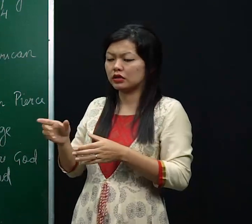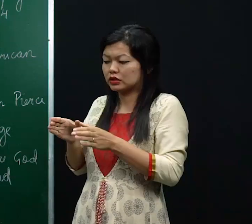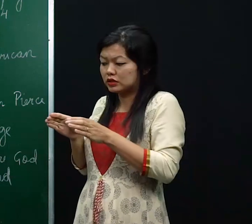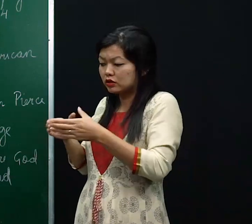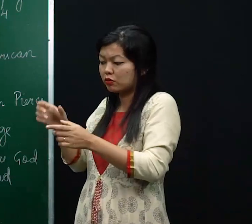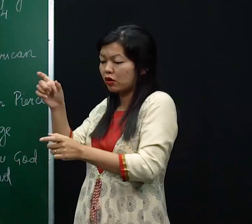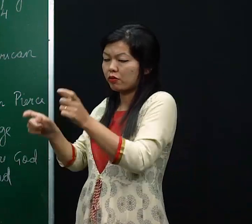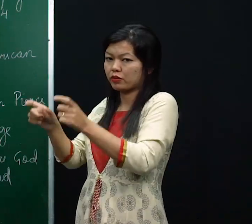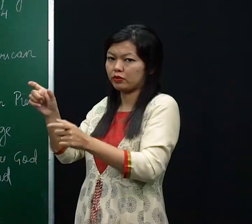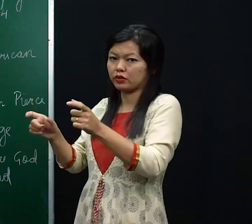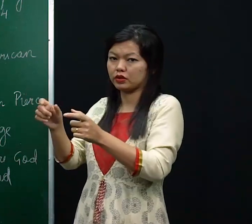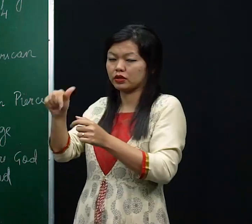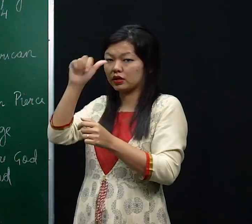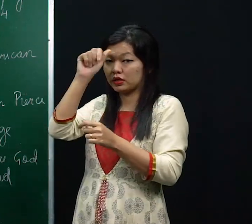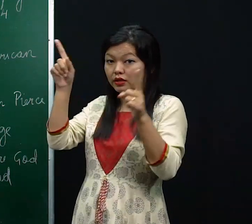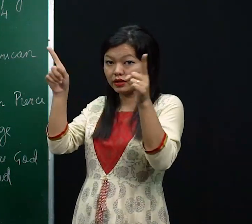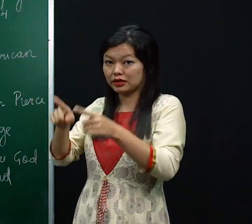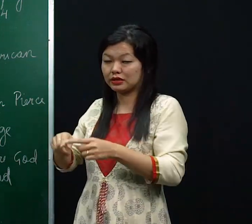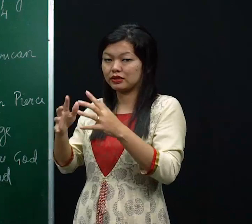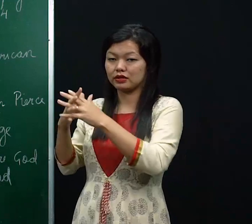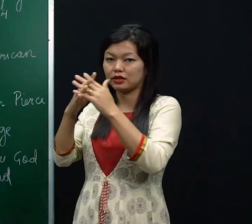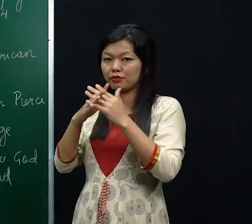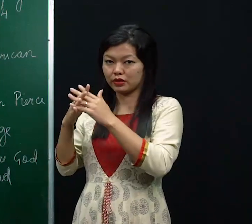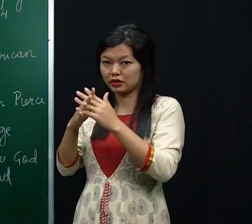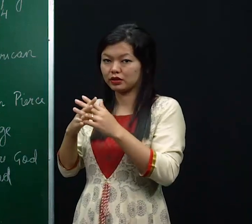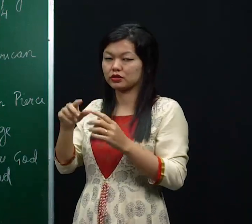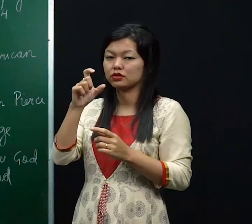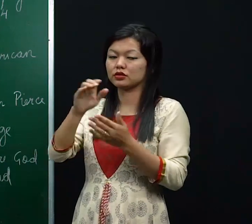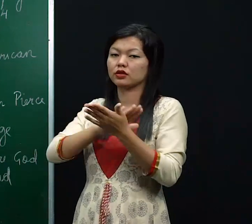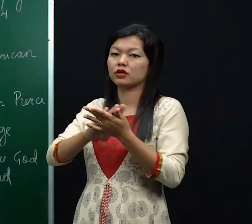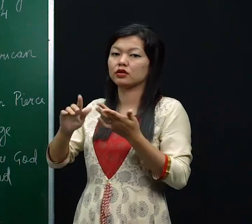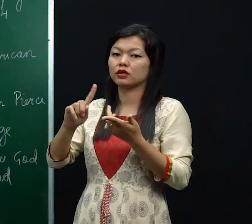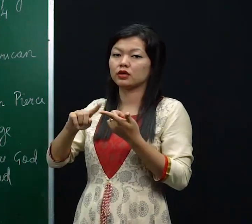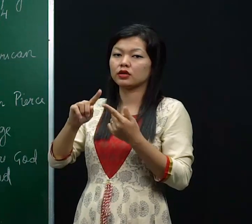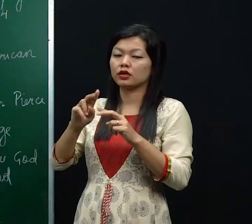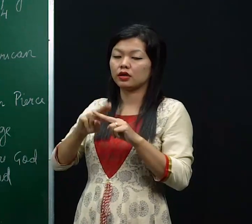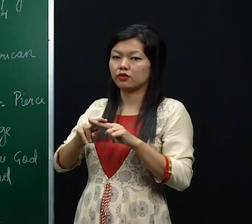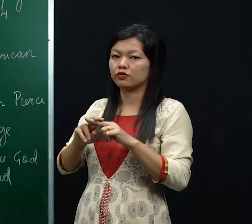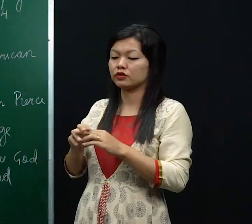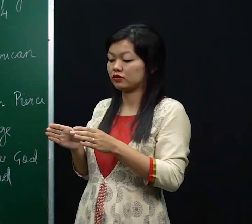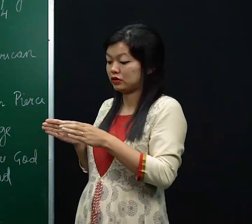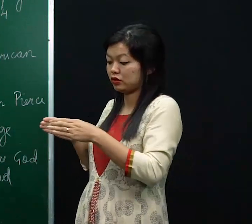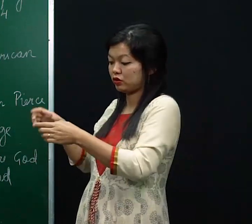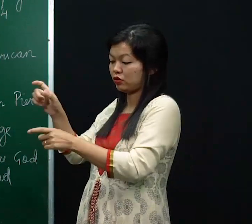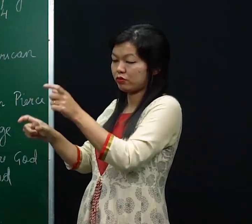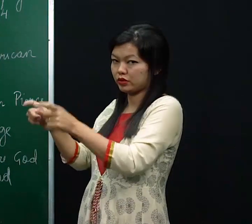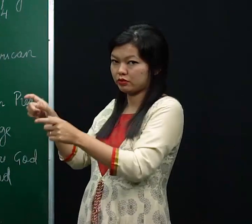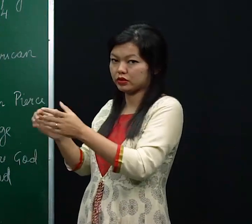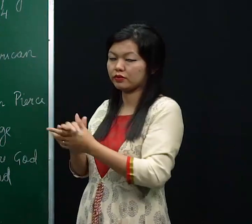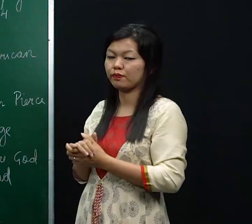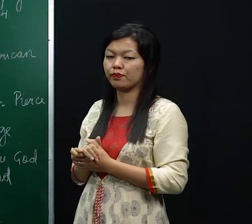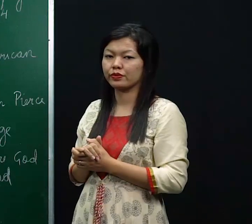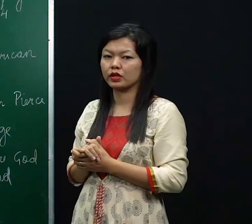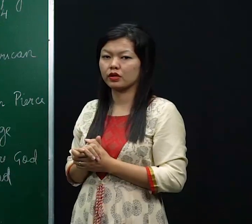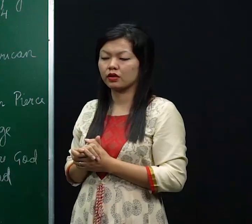and are still considered to be the Native Americans. You know what is Native, right? The person who originally belonged to America,